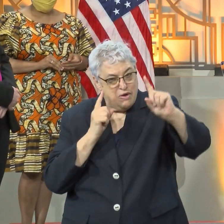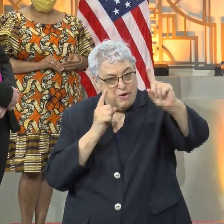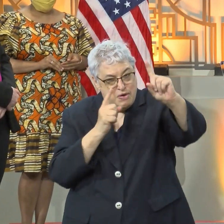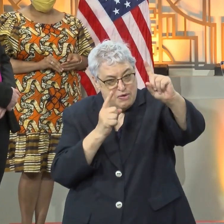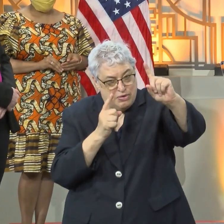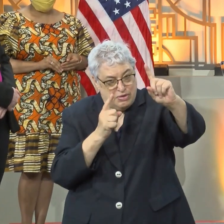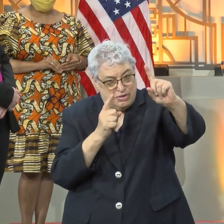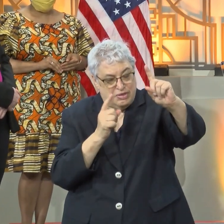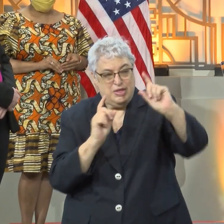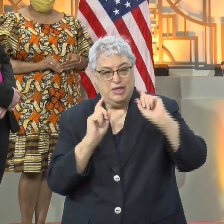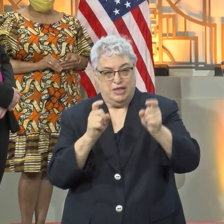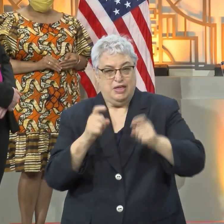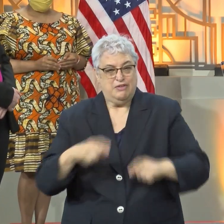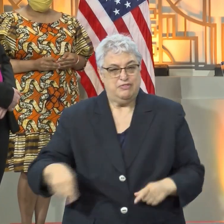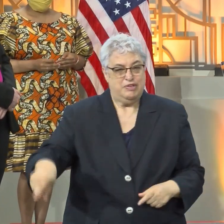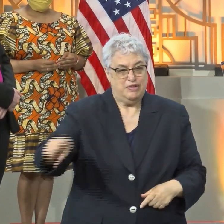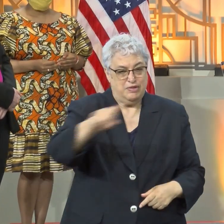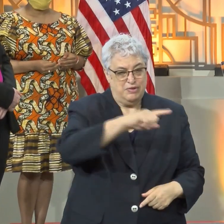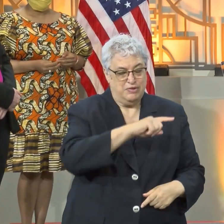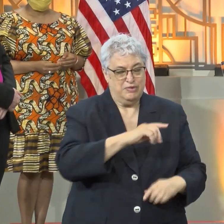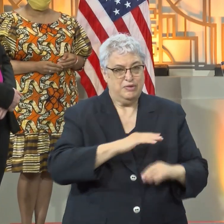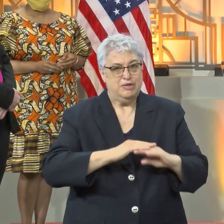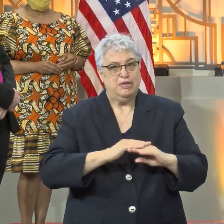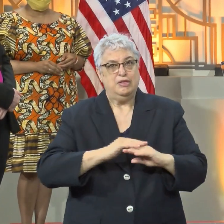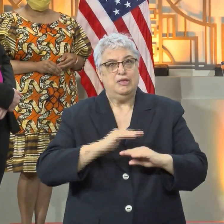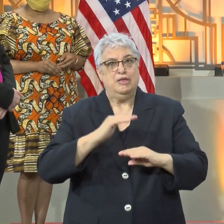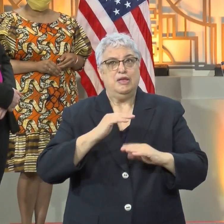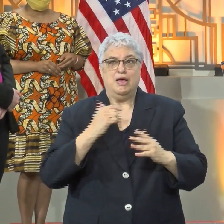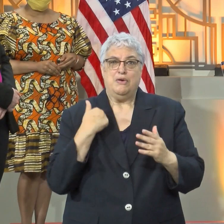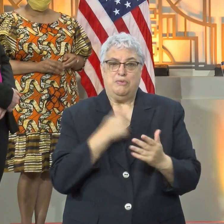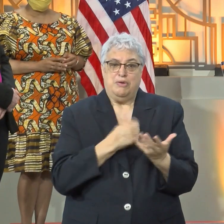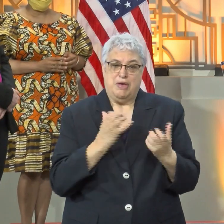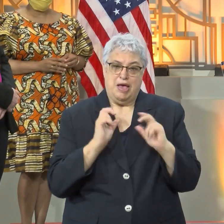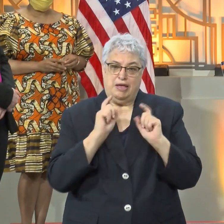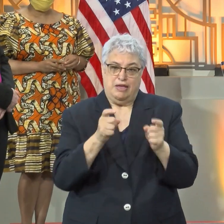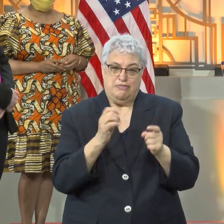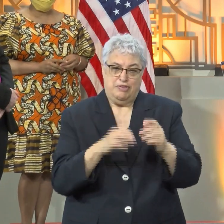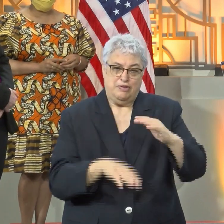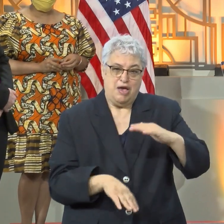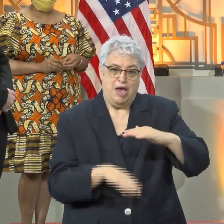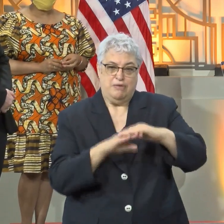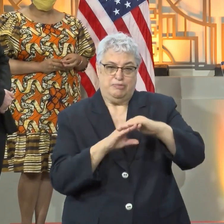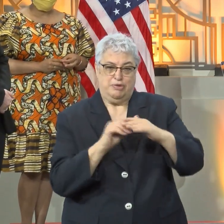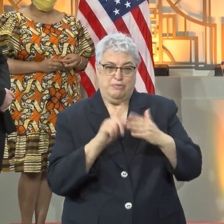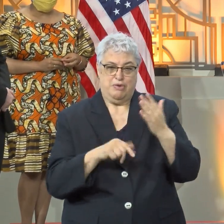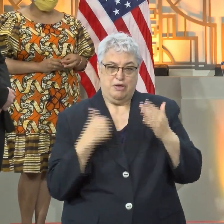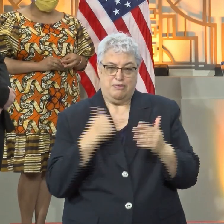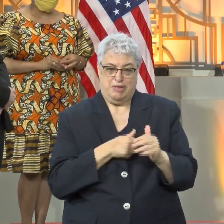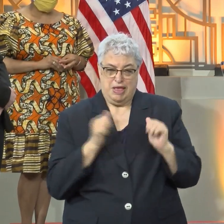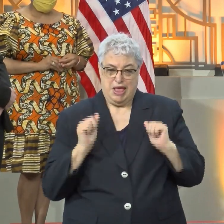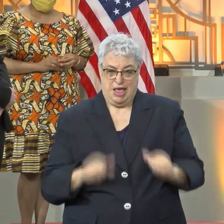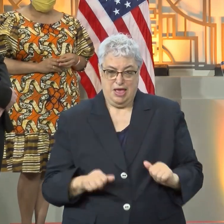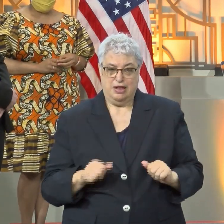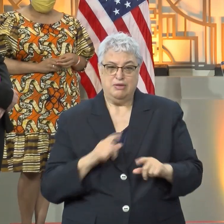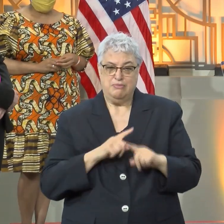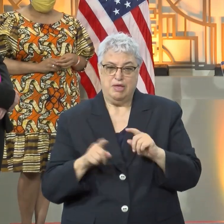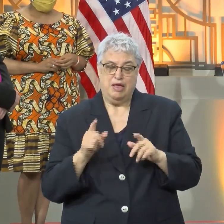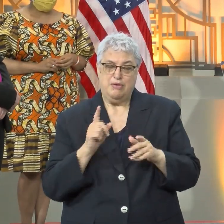can to give you as much relief in a safe environment. And I thank you so very much, Mayor.